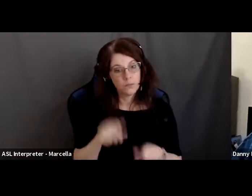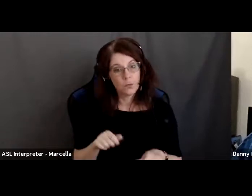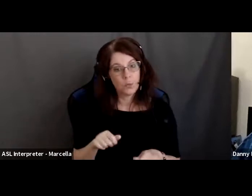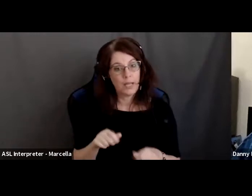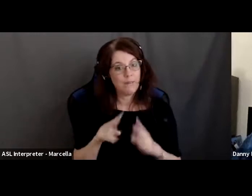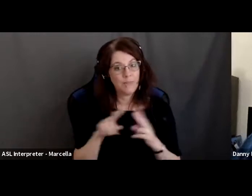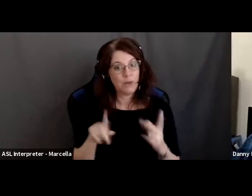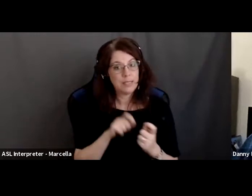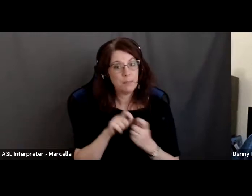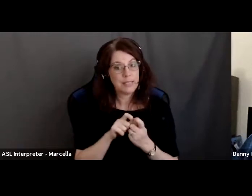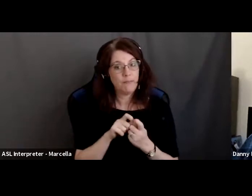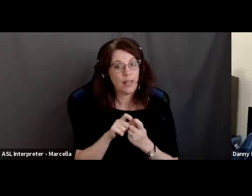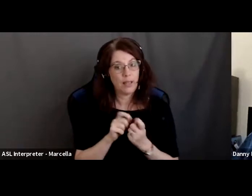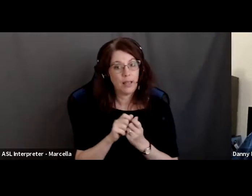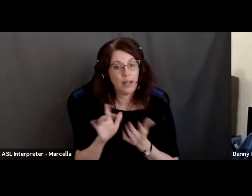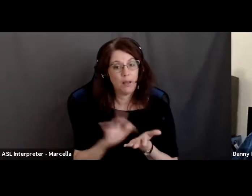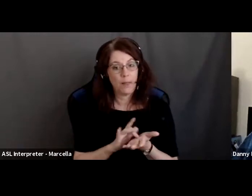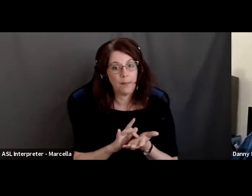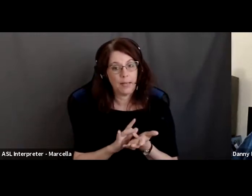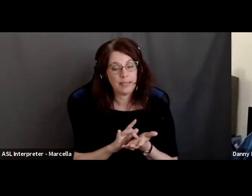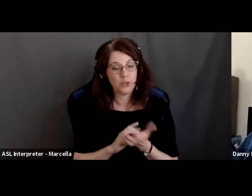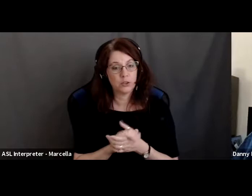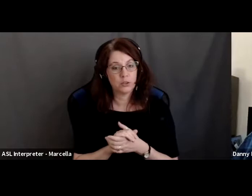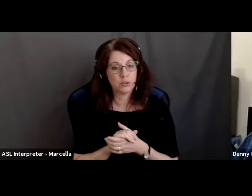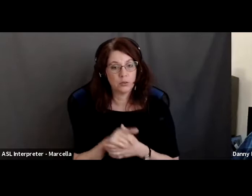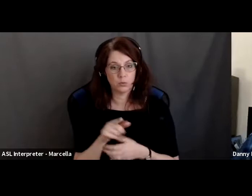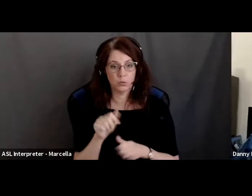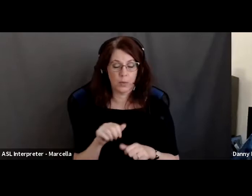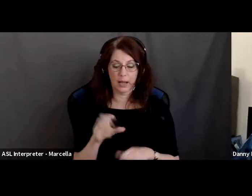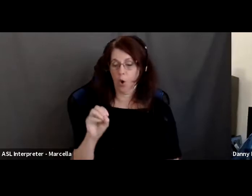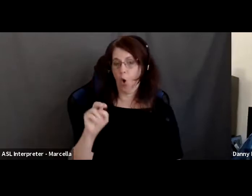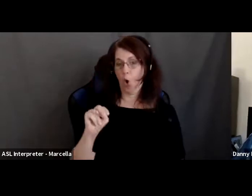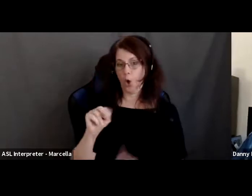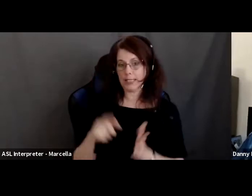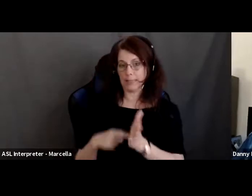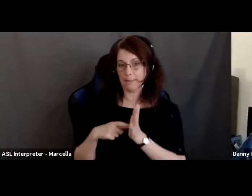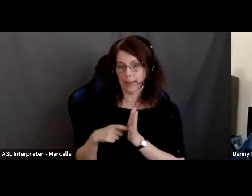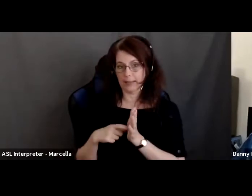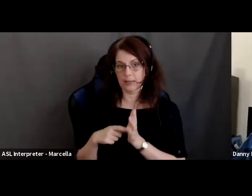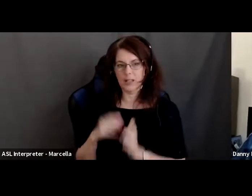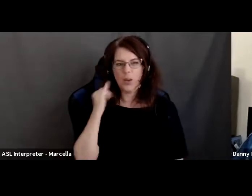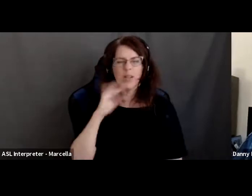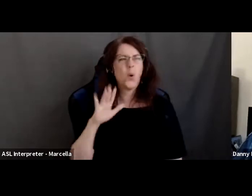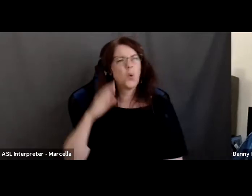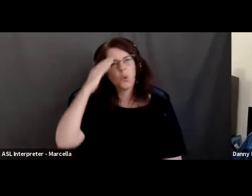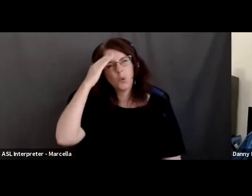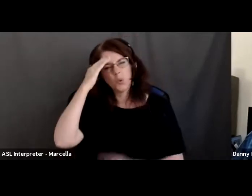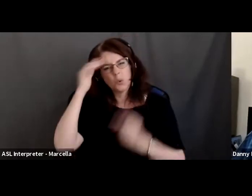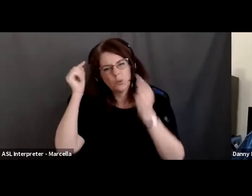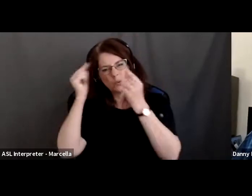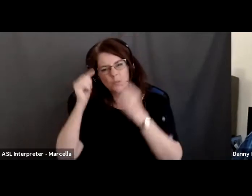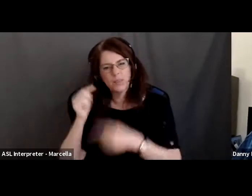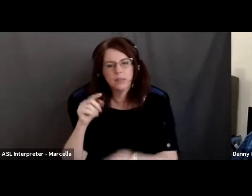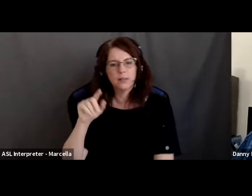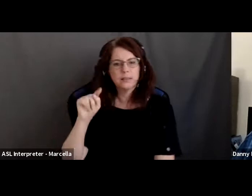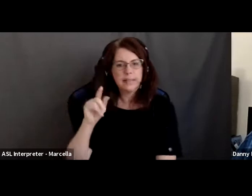very specific with the medication. So you can do on-demand medications. So if you need like a Tylenol throughout the day, that